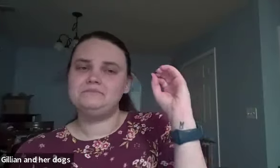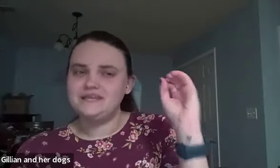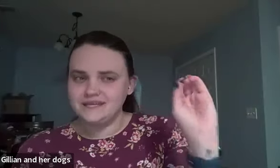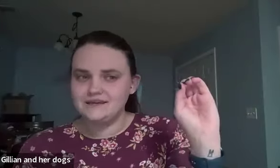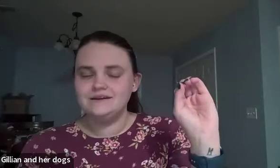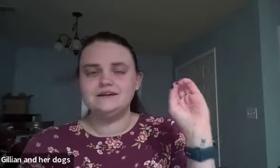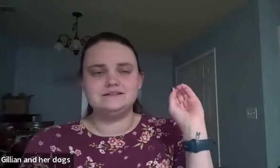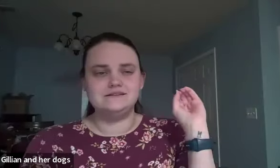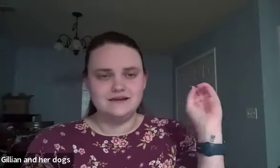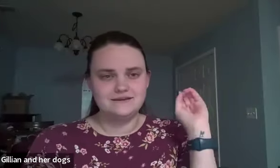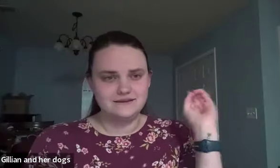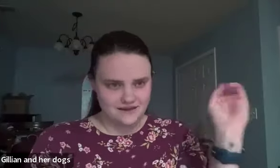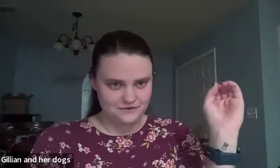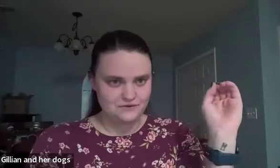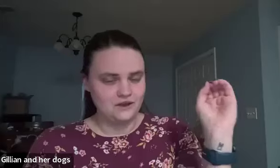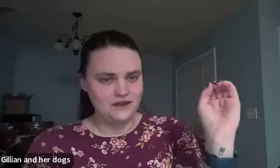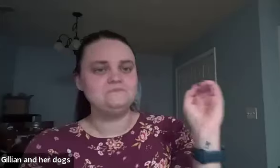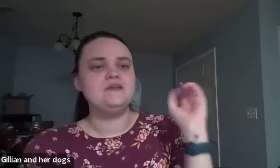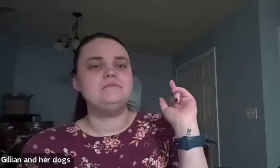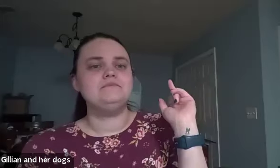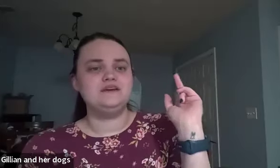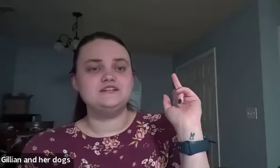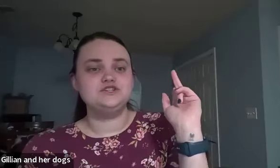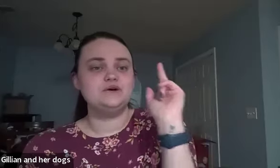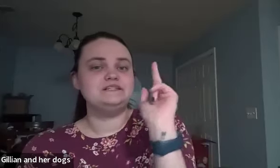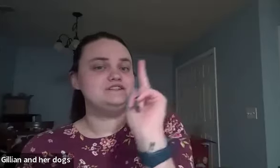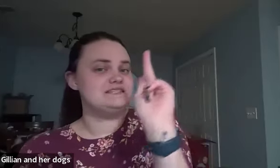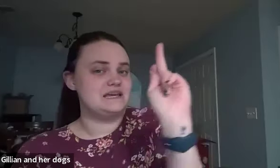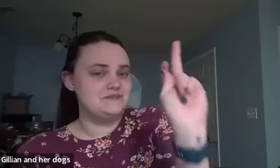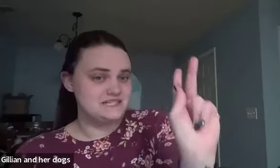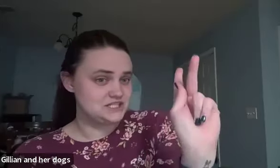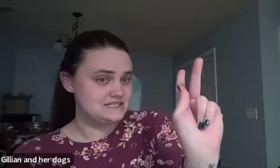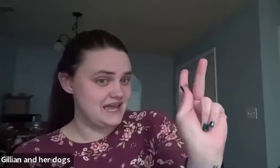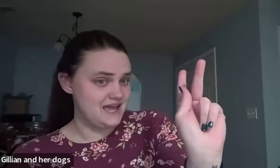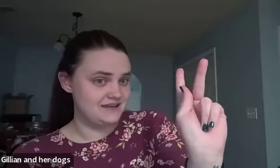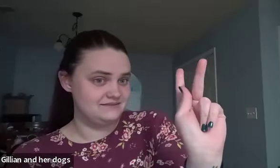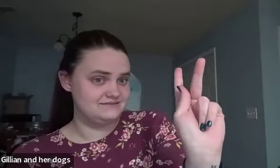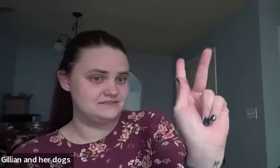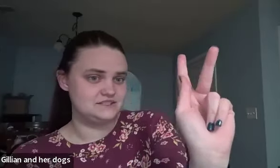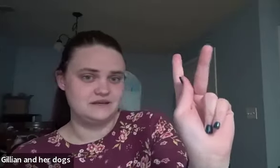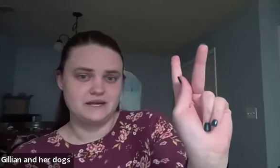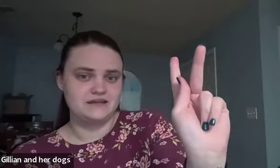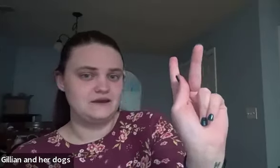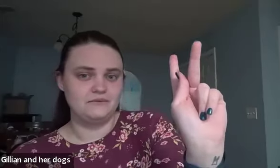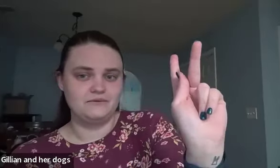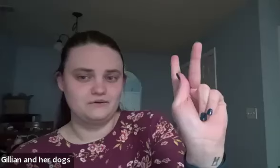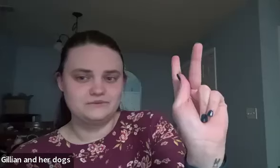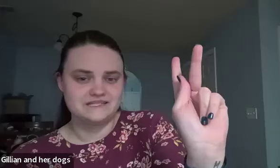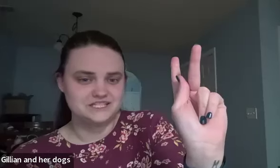And P is like K, okay? P is you're going to do the same position as K. So get back in that awkward